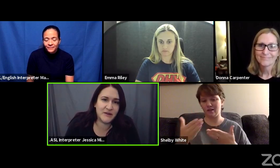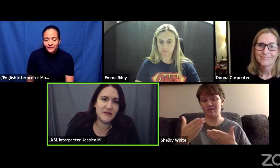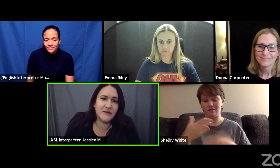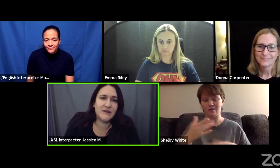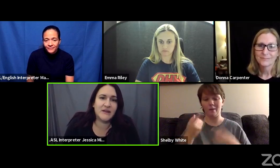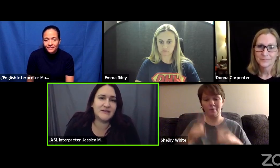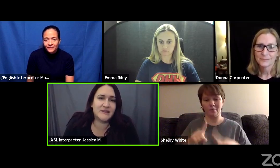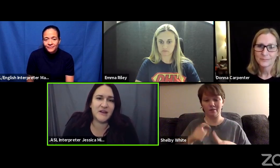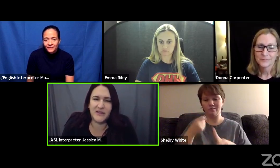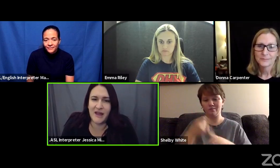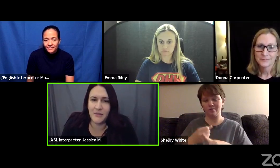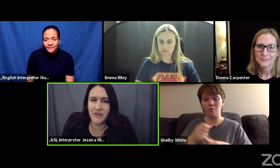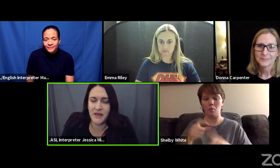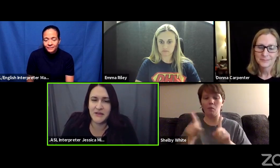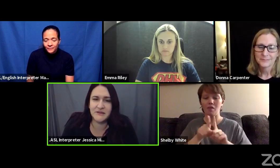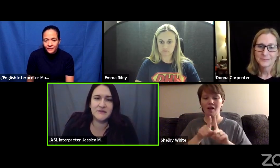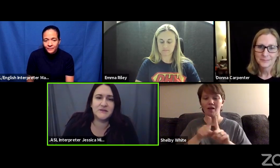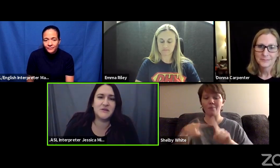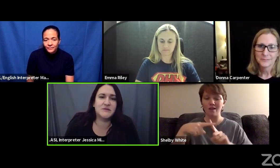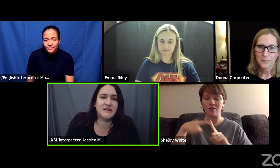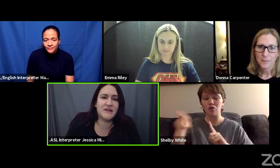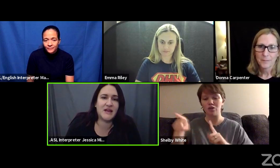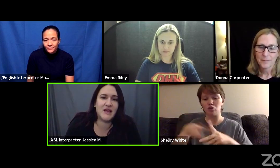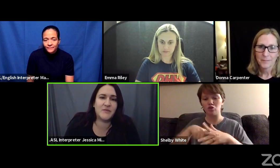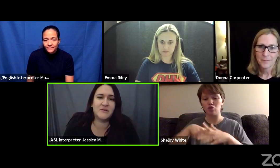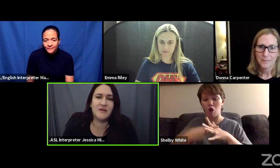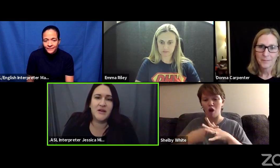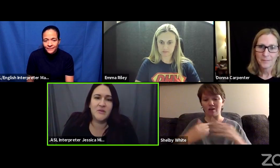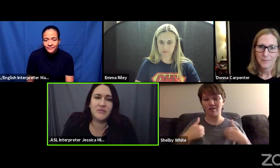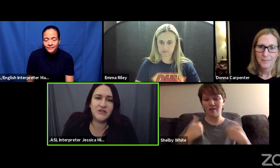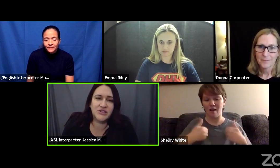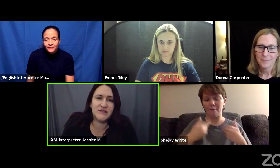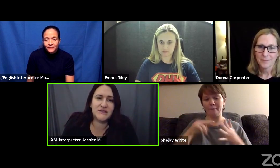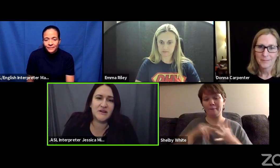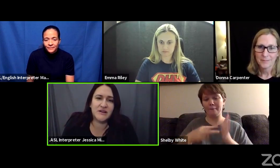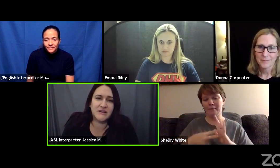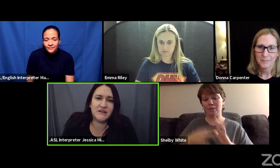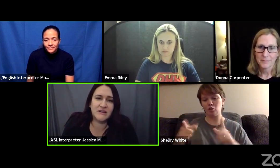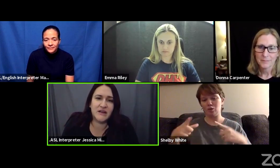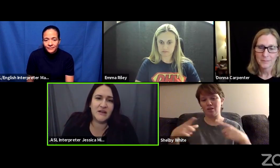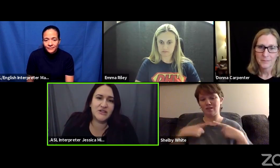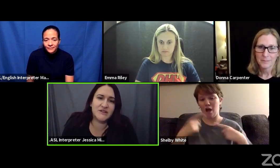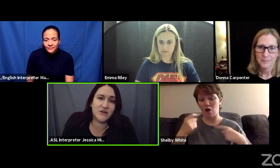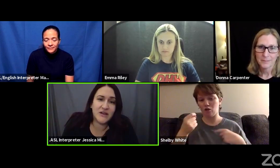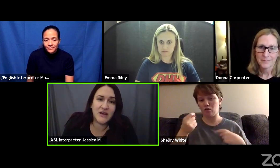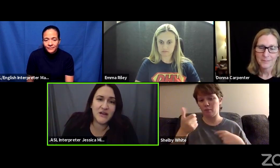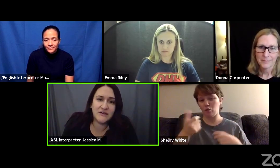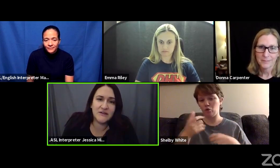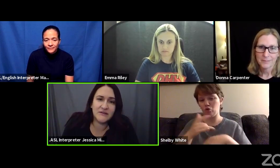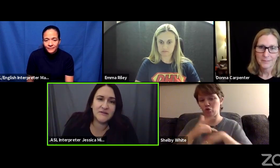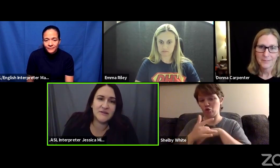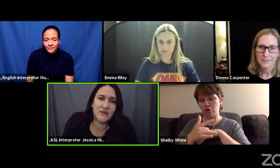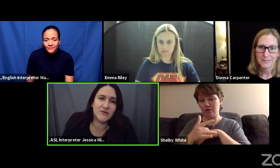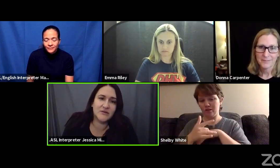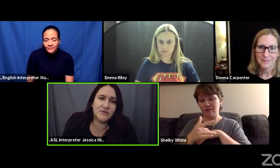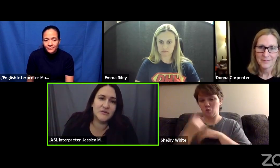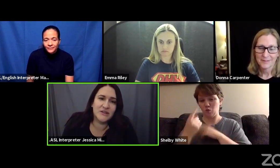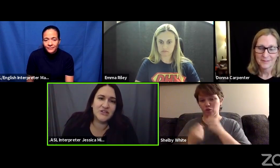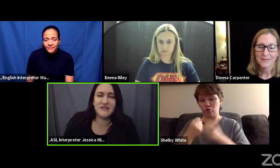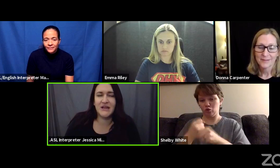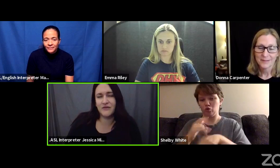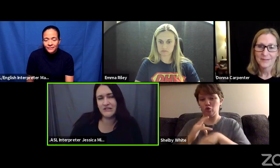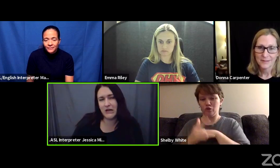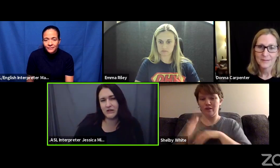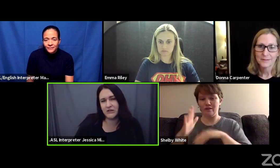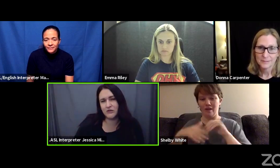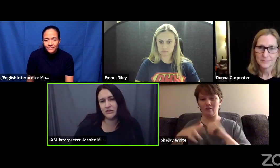hip. It's kind of a lab thing, so you'll see that happen. Plus she started young, so